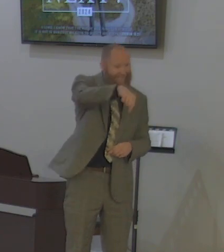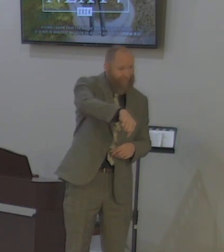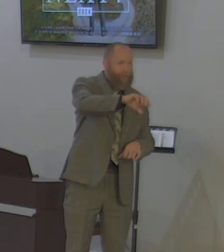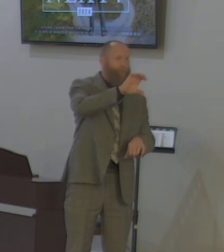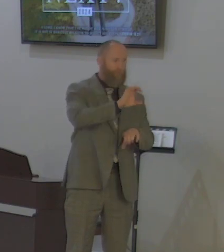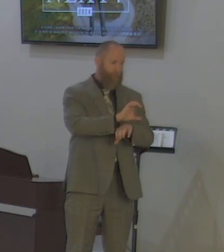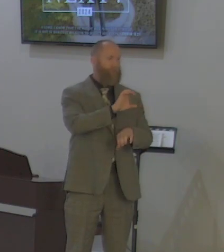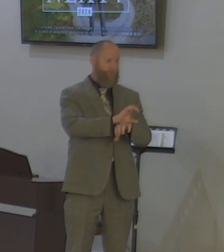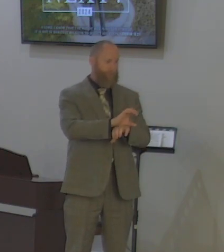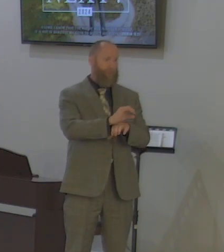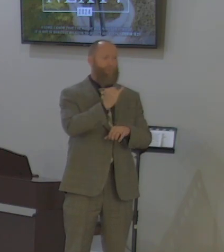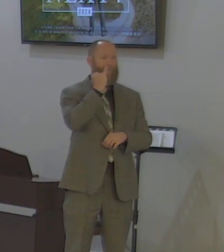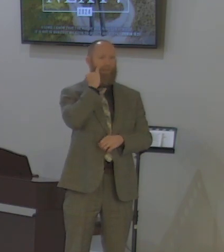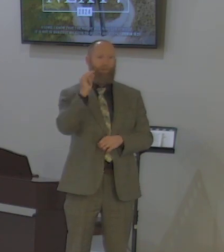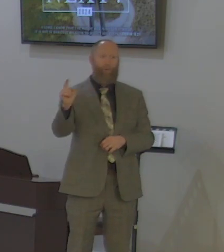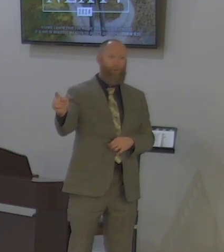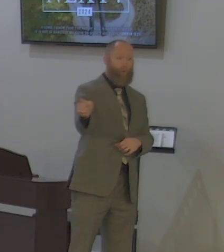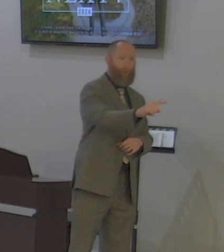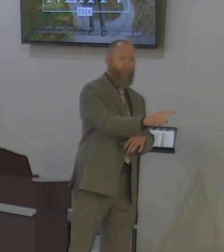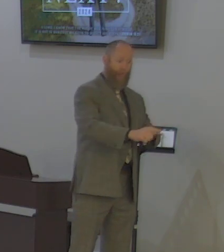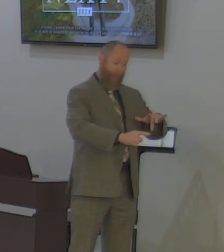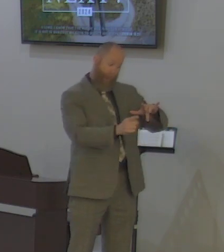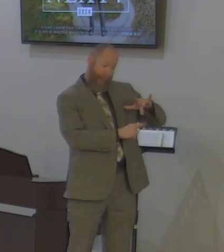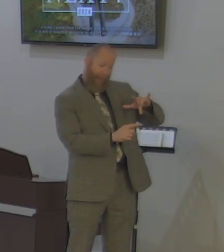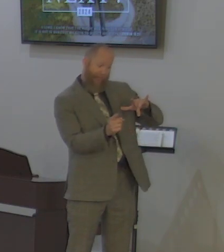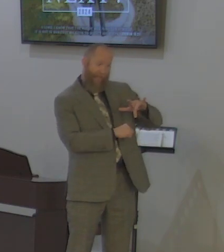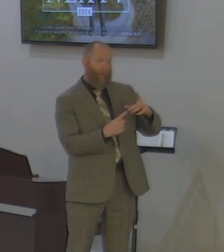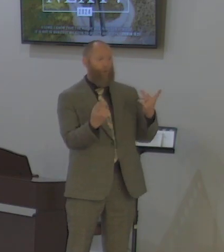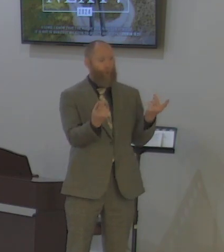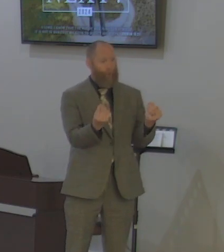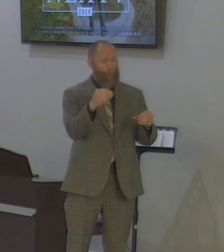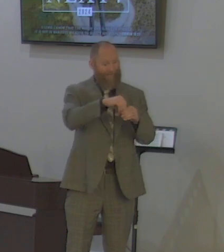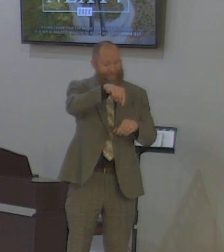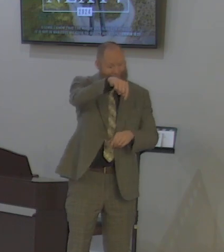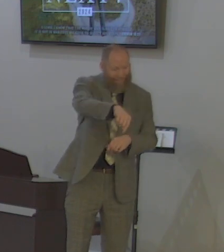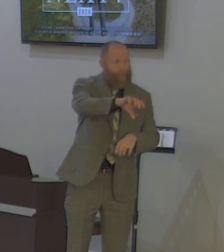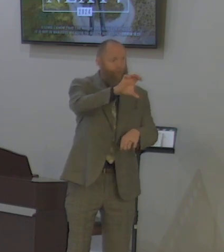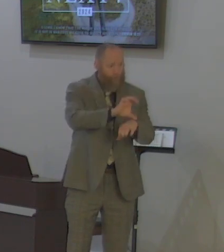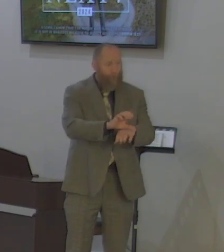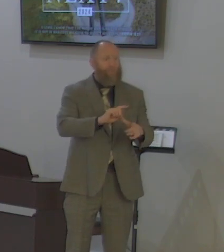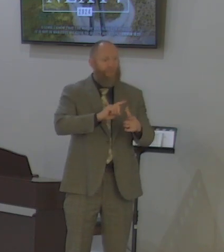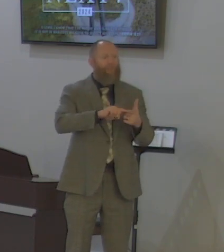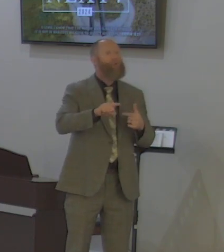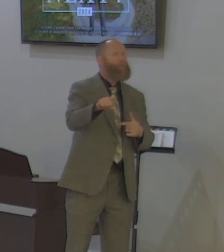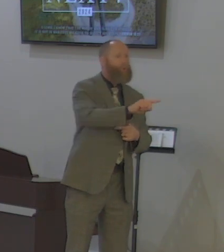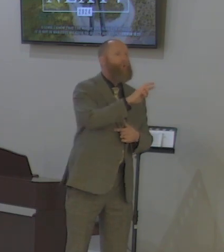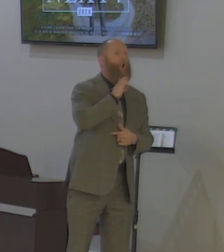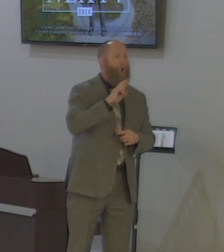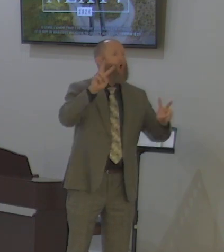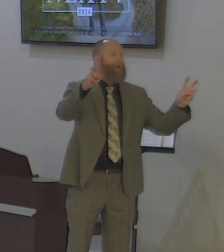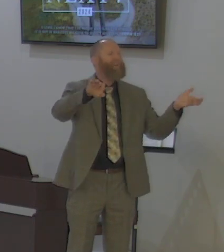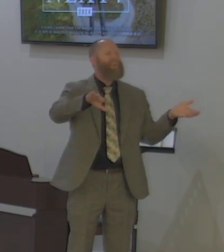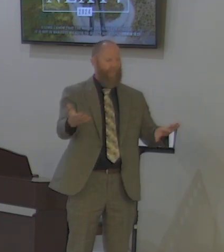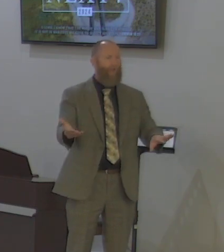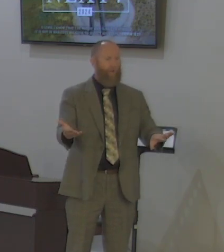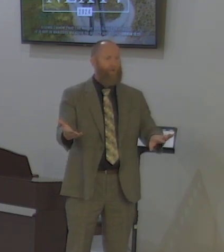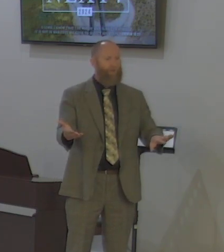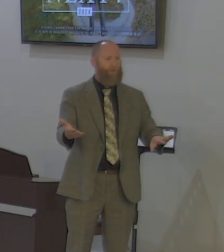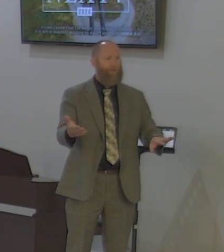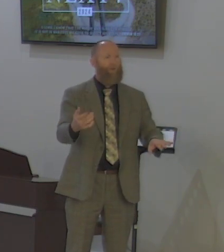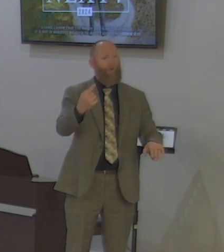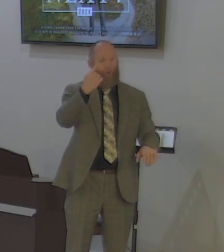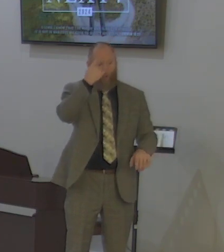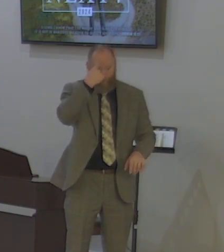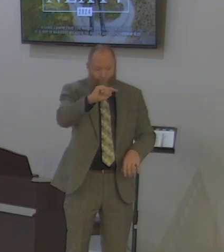never goes away. That there's always a normal function for every member of a church. One of the problems is we don't always like